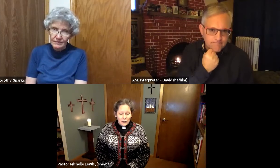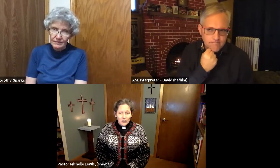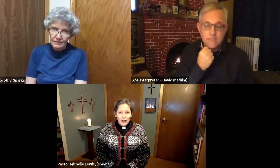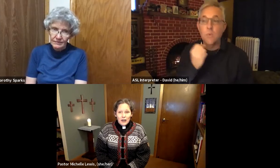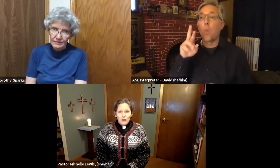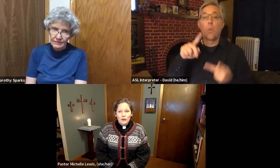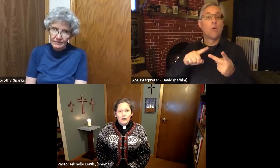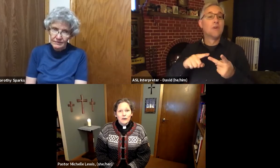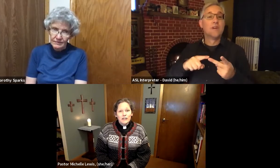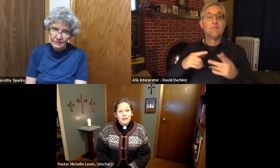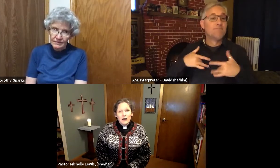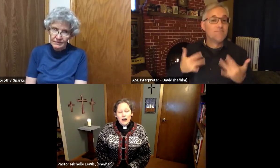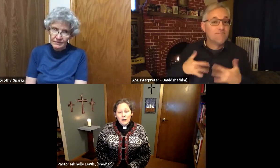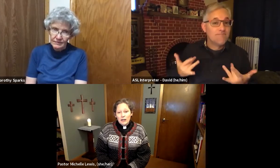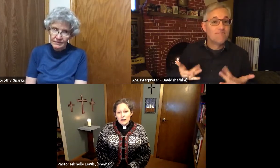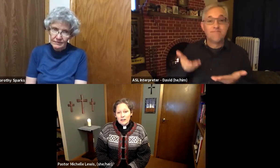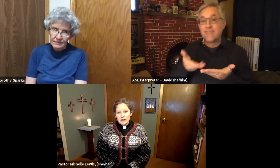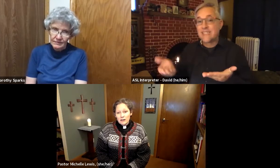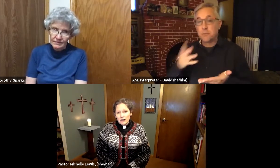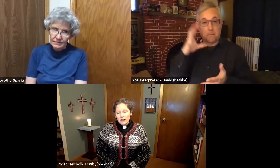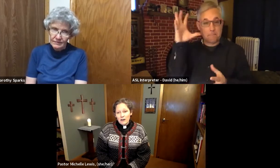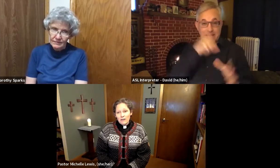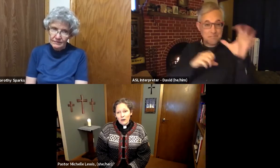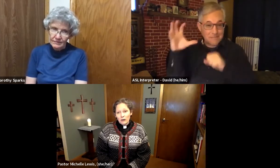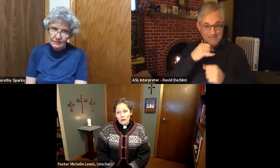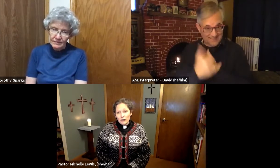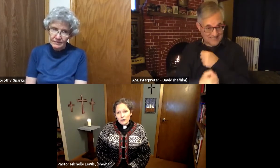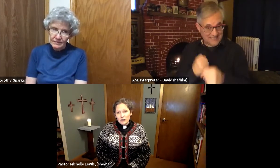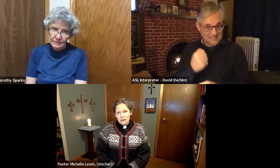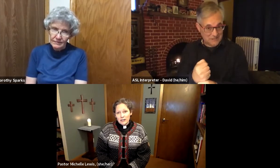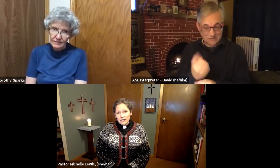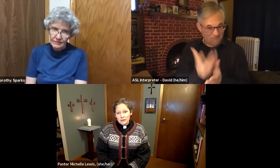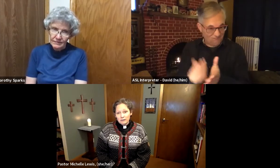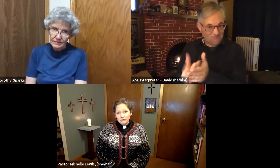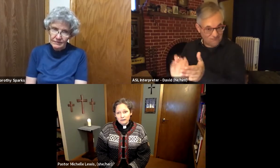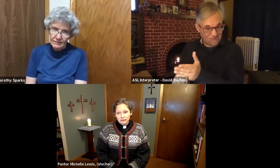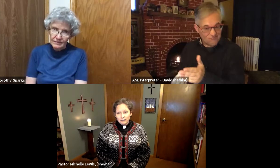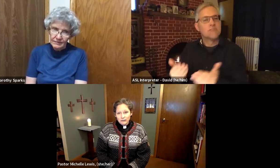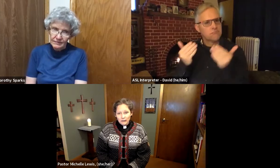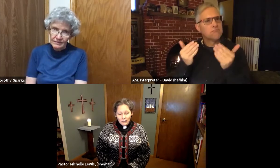this year. Put those in the comments of our worship service.